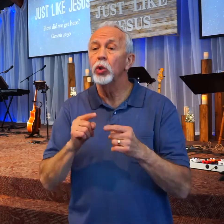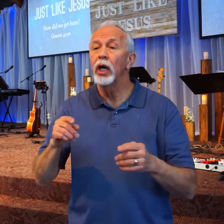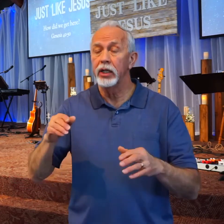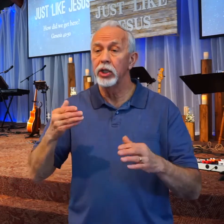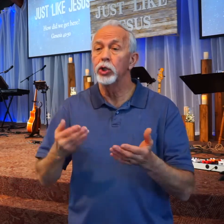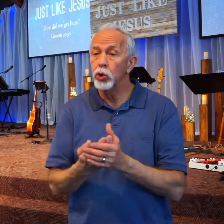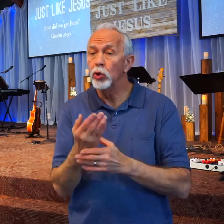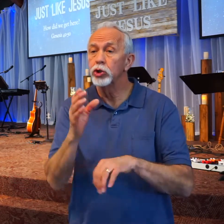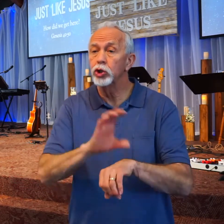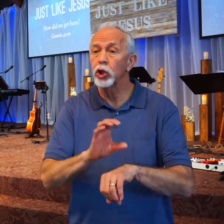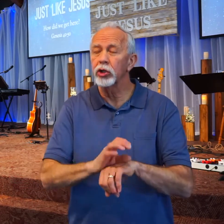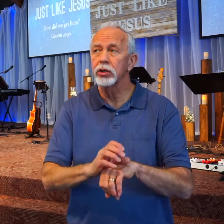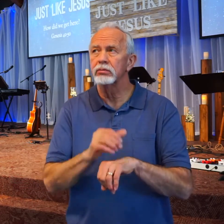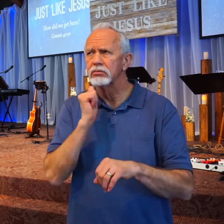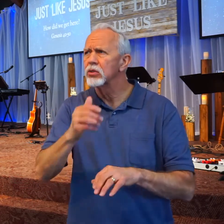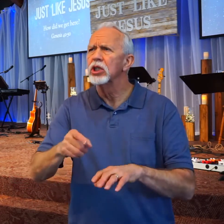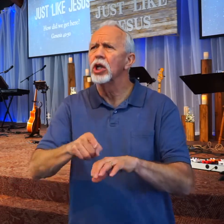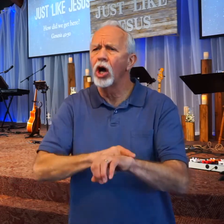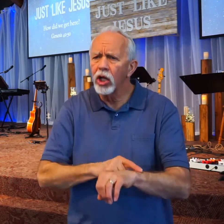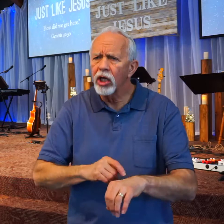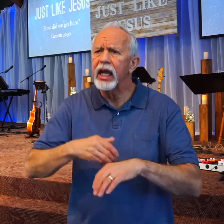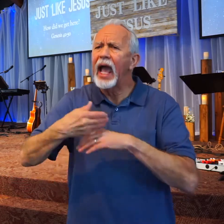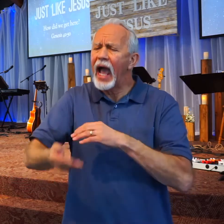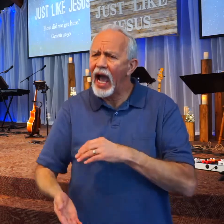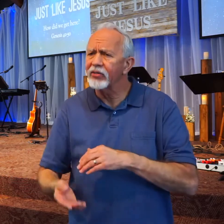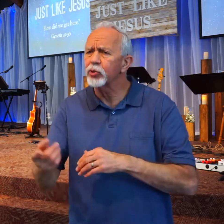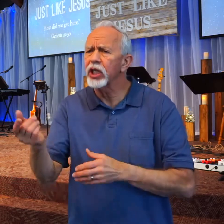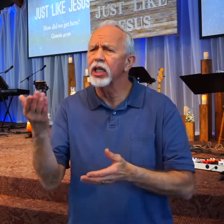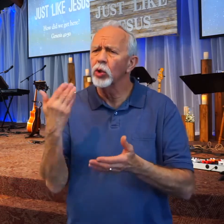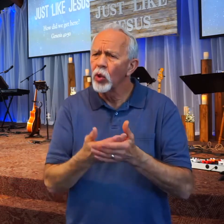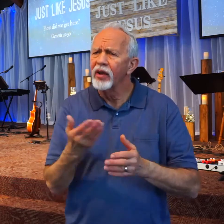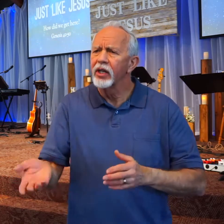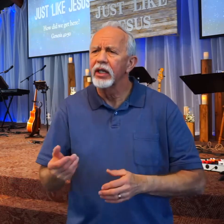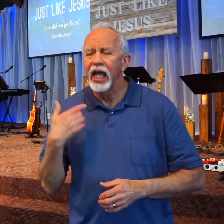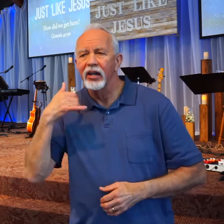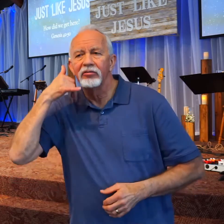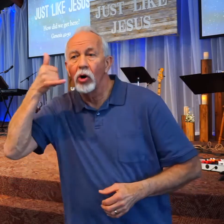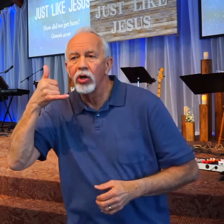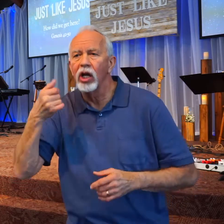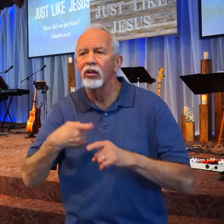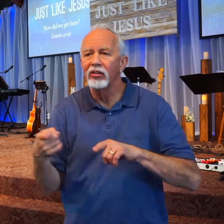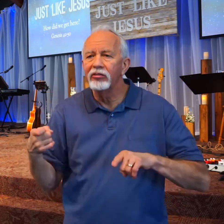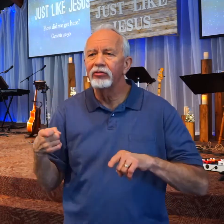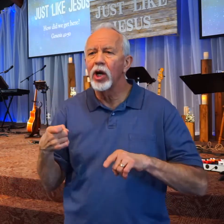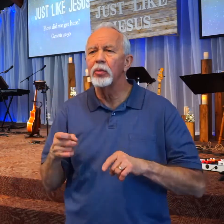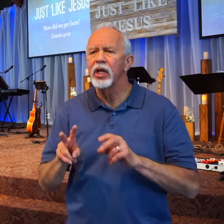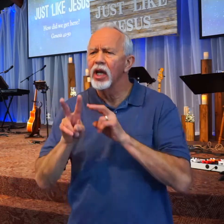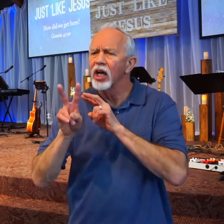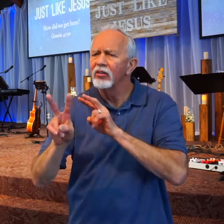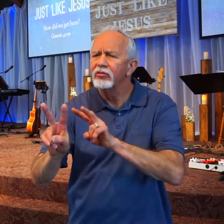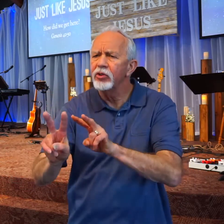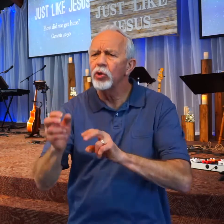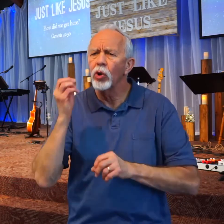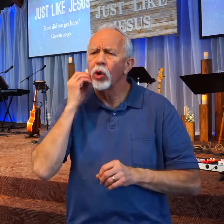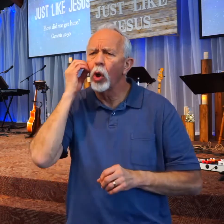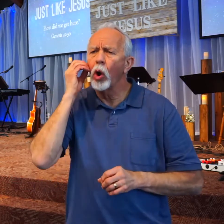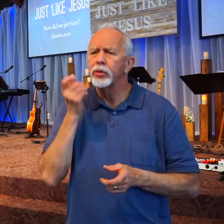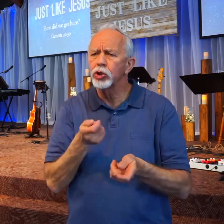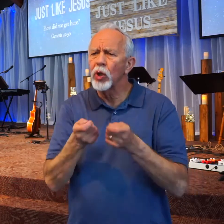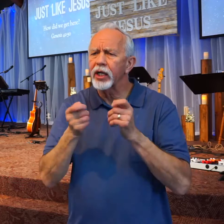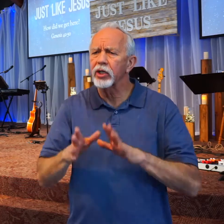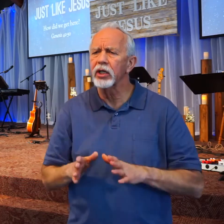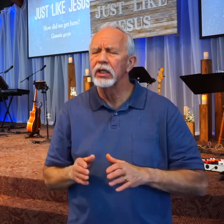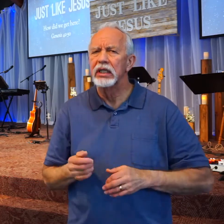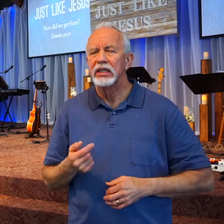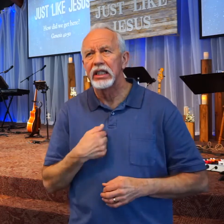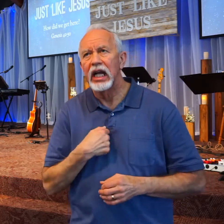community. Not long after Pastor Custin arrived there, he got a phone call from the local funeral home director, and the man said, "Unfortunately,